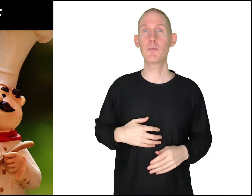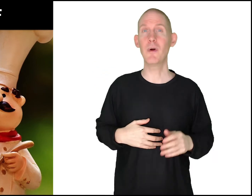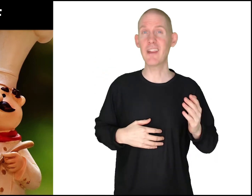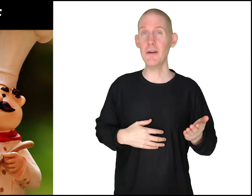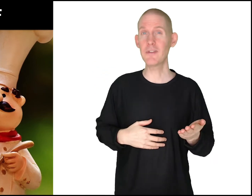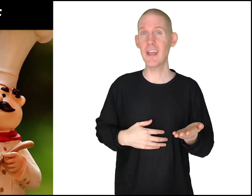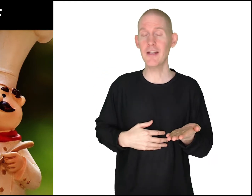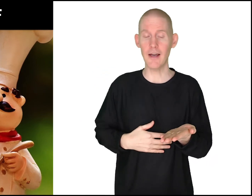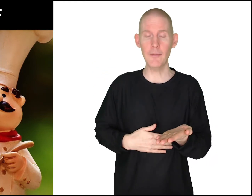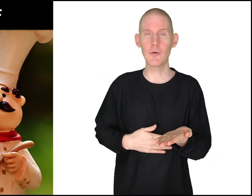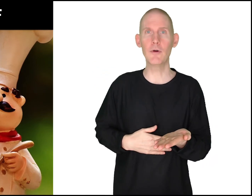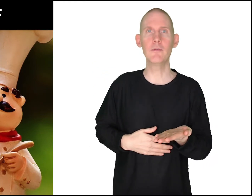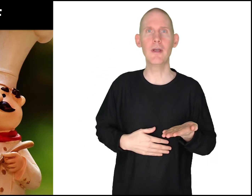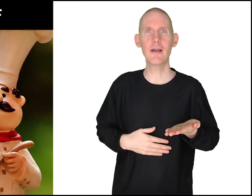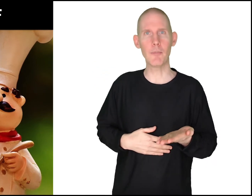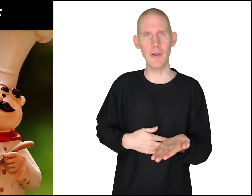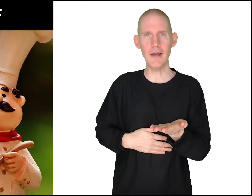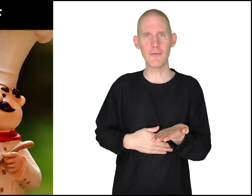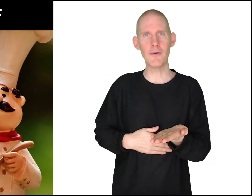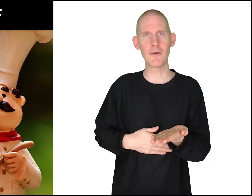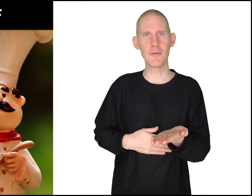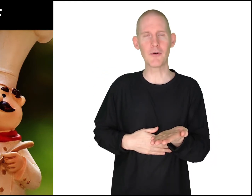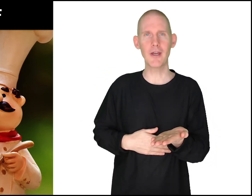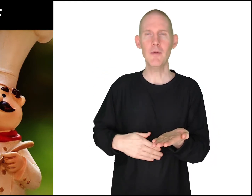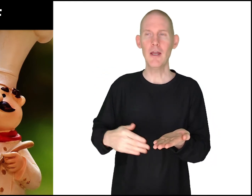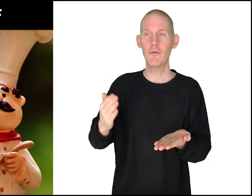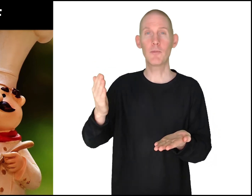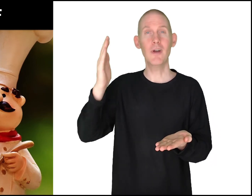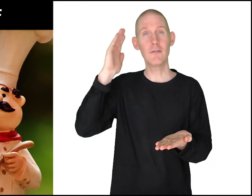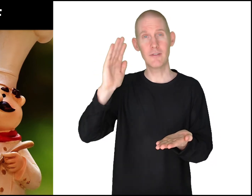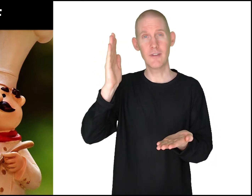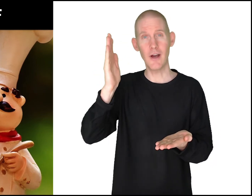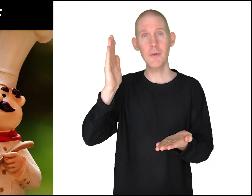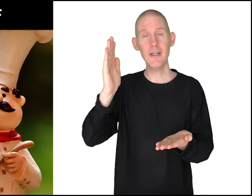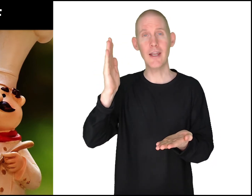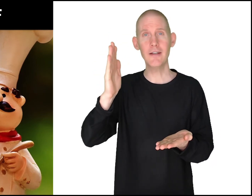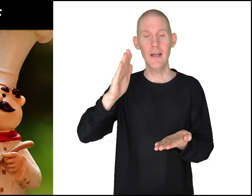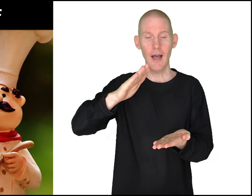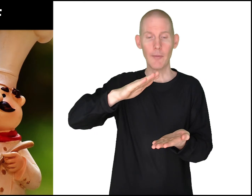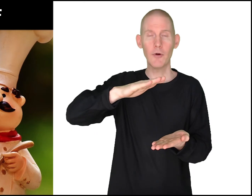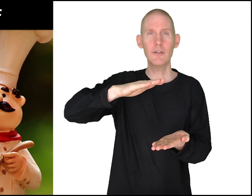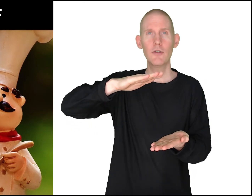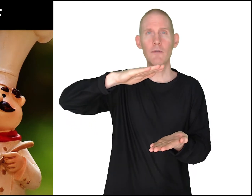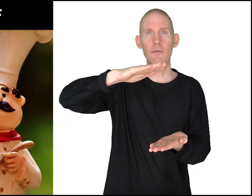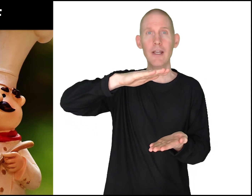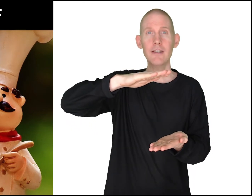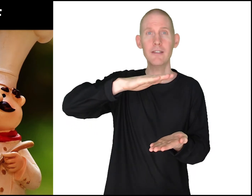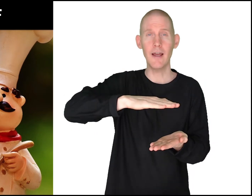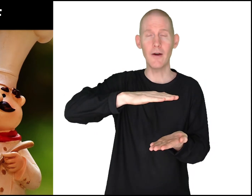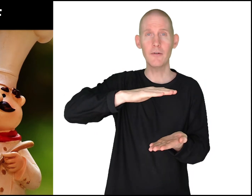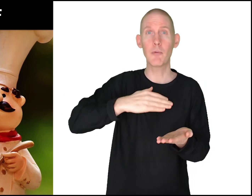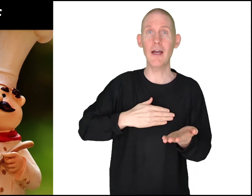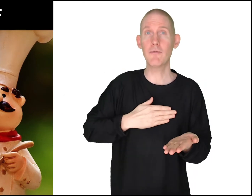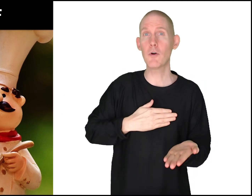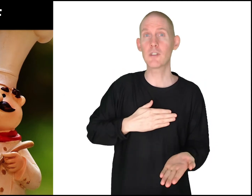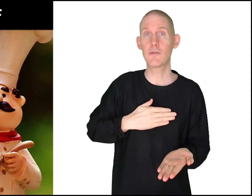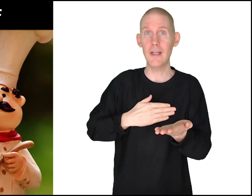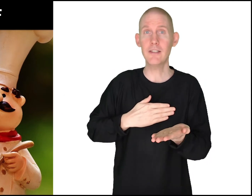my left hand, I'm going to make a platform, okay? With my dominant hand, I'm going to do face down. The platform is face